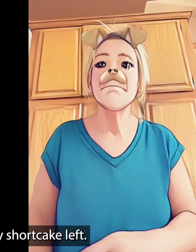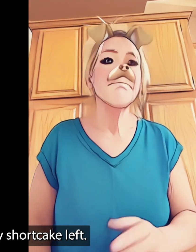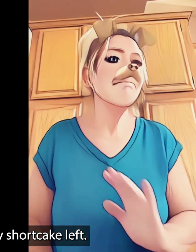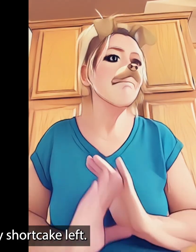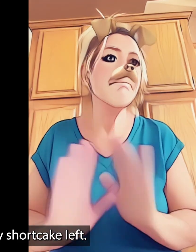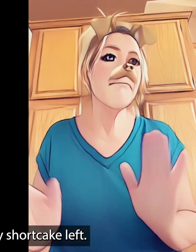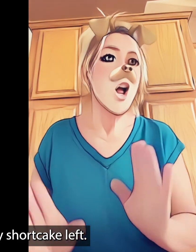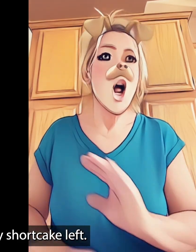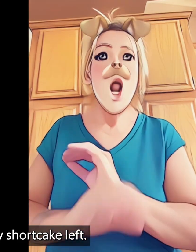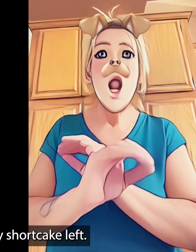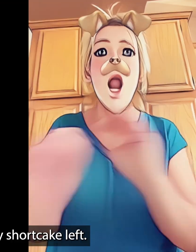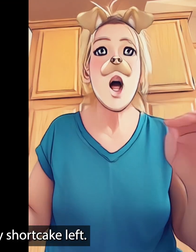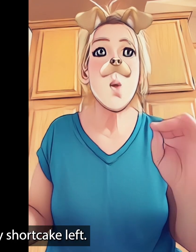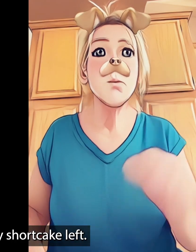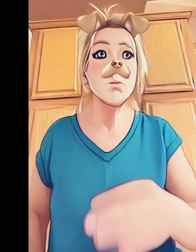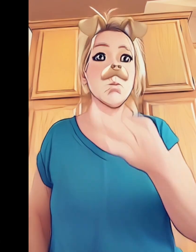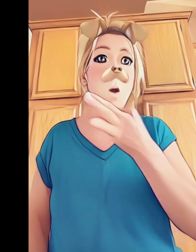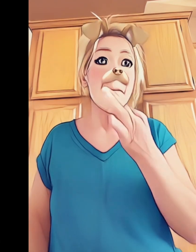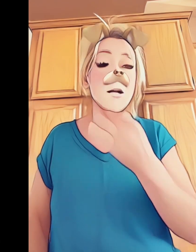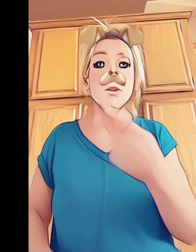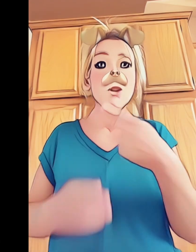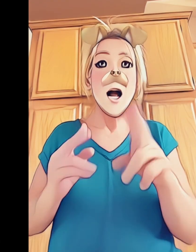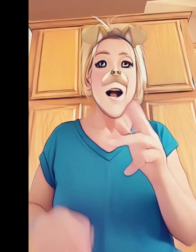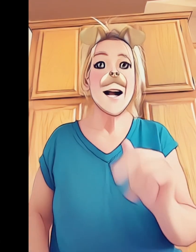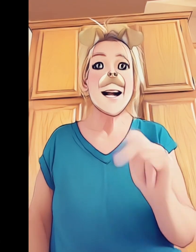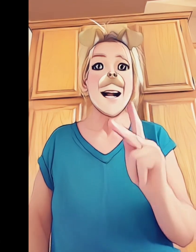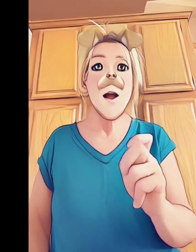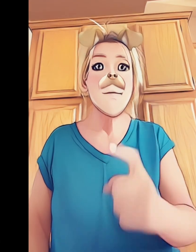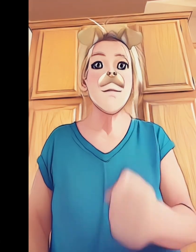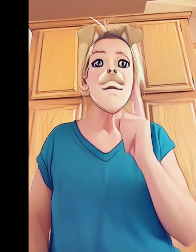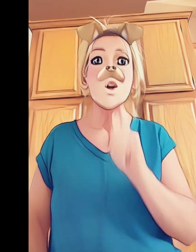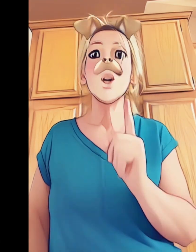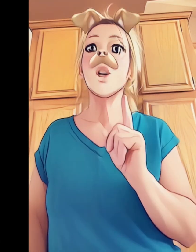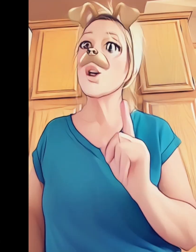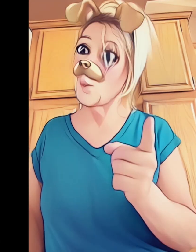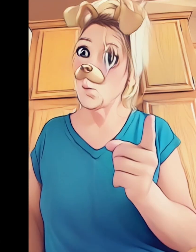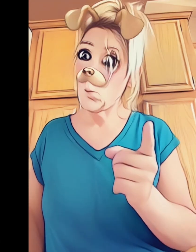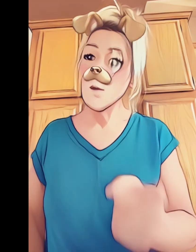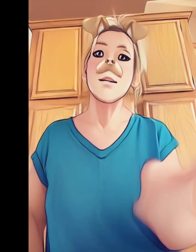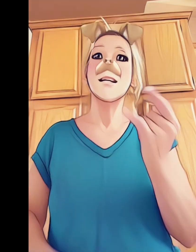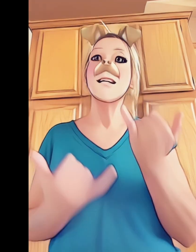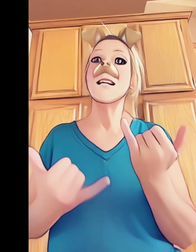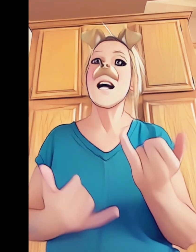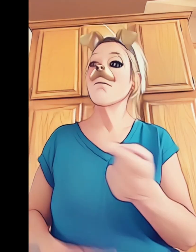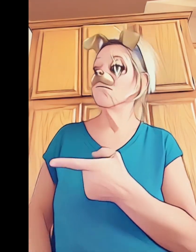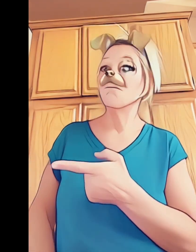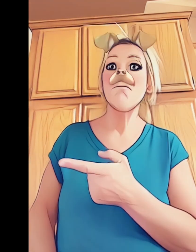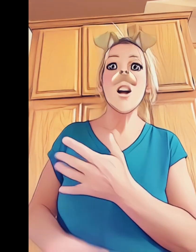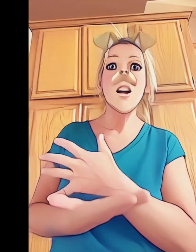But there's no strawberry shortcake left, I'm afraid."